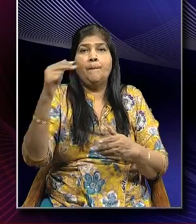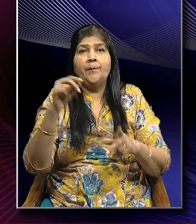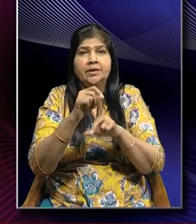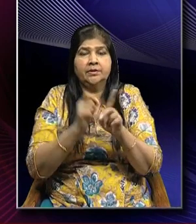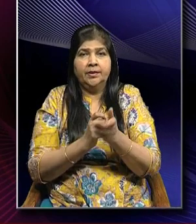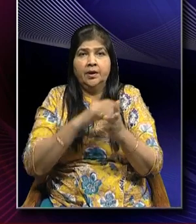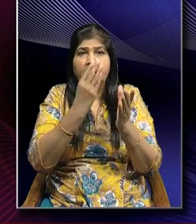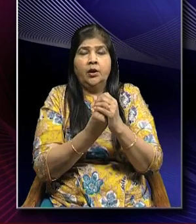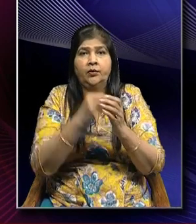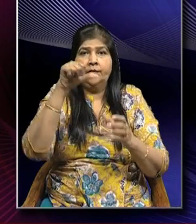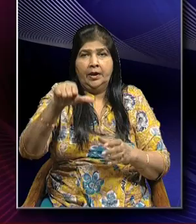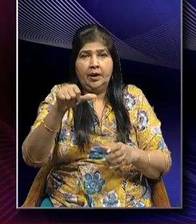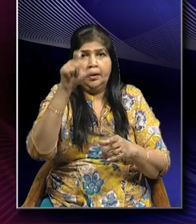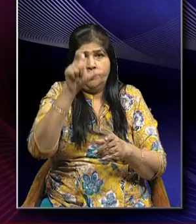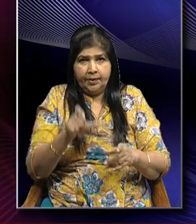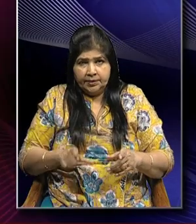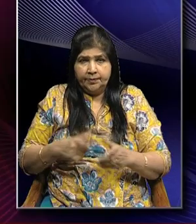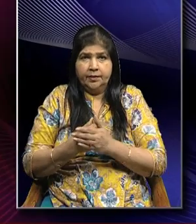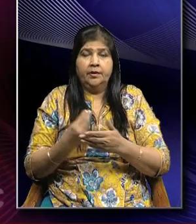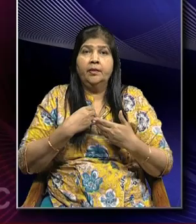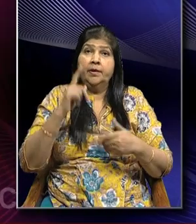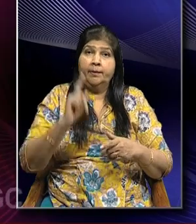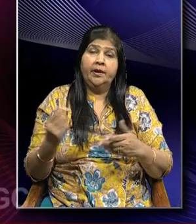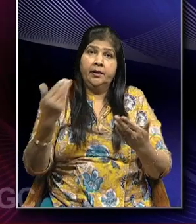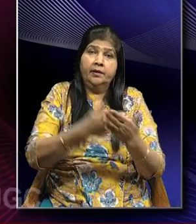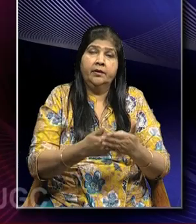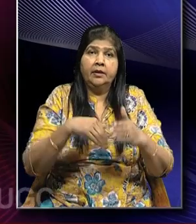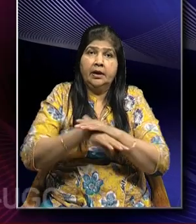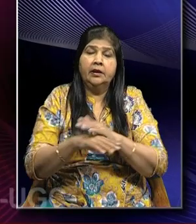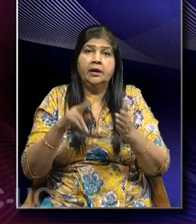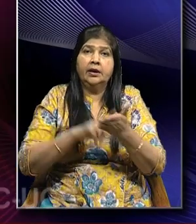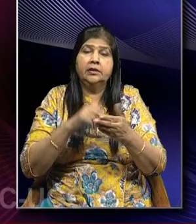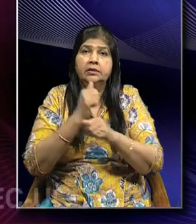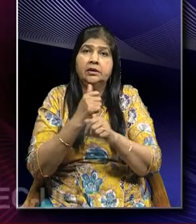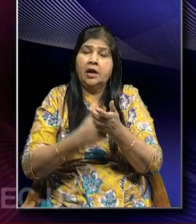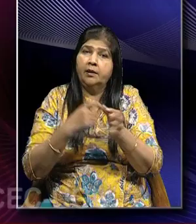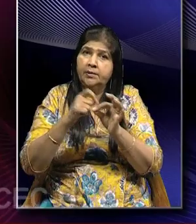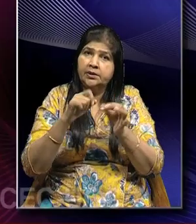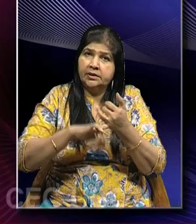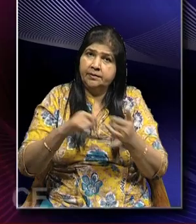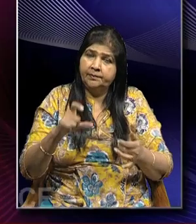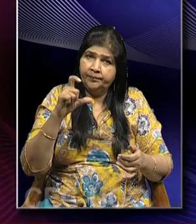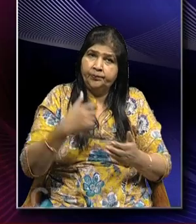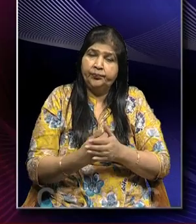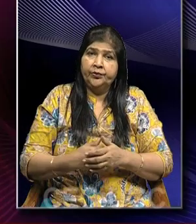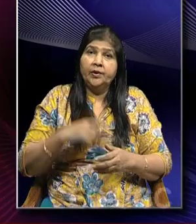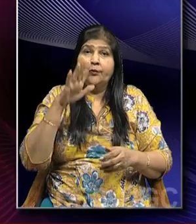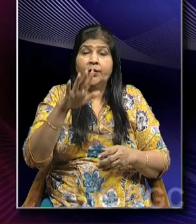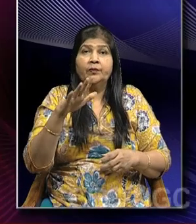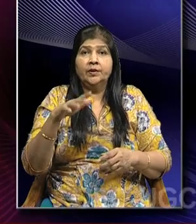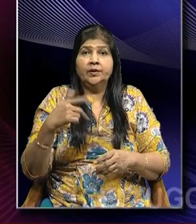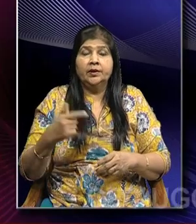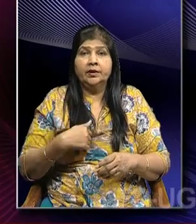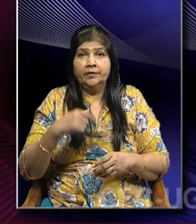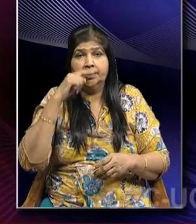into out of 9 principles which are being mandated under NGRBC. Then comes, you should respect, fifth one,